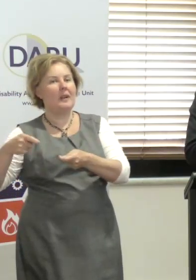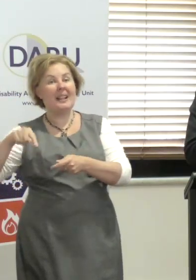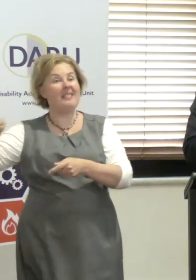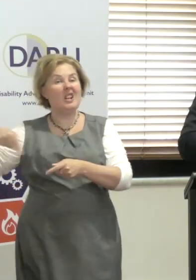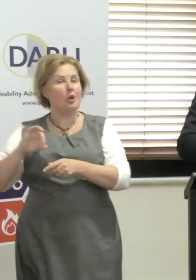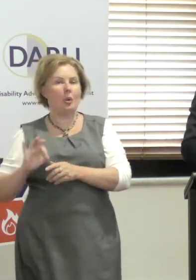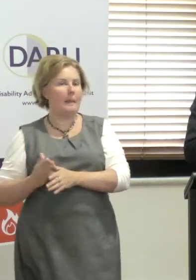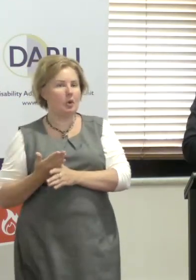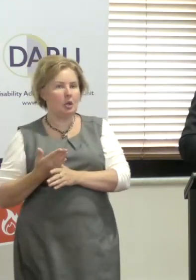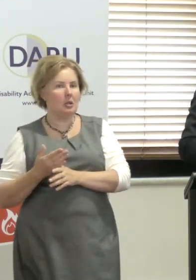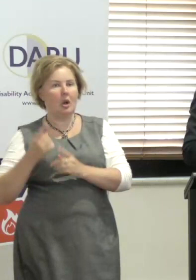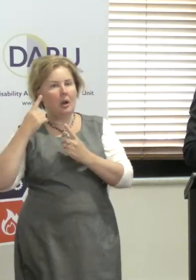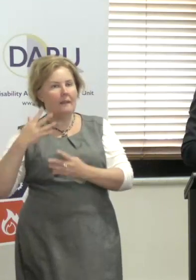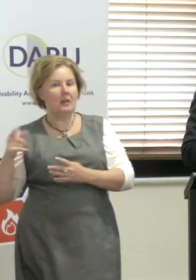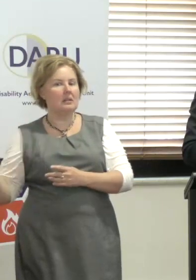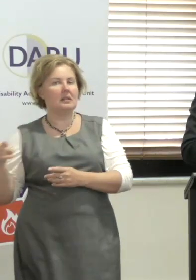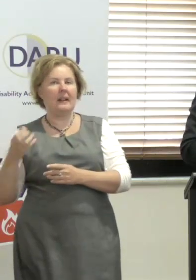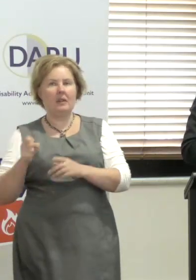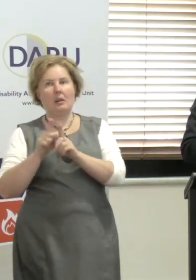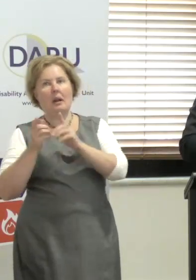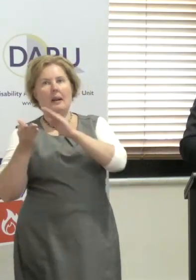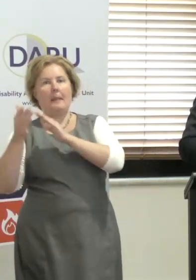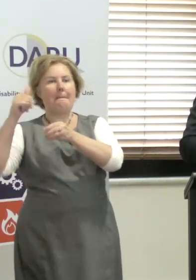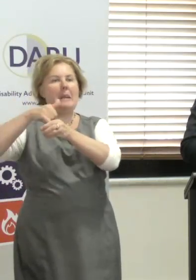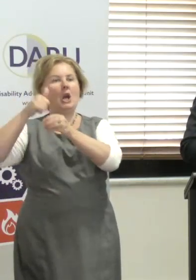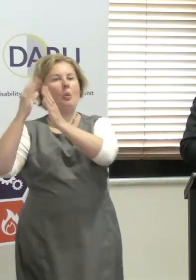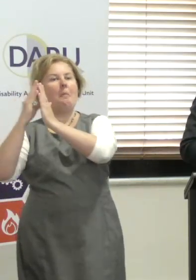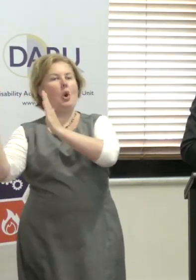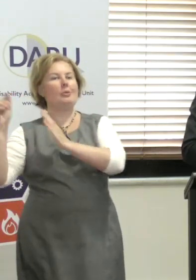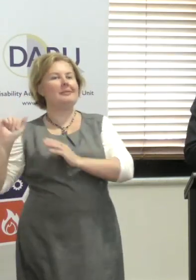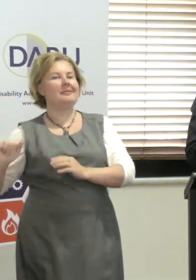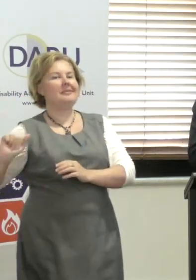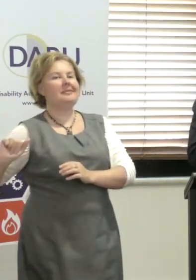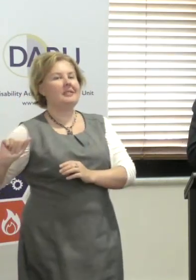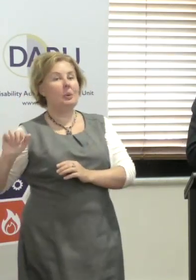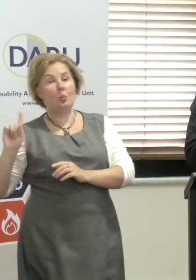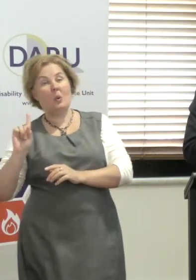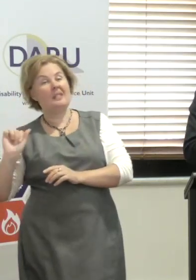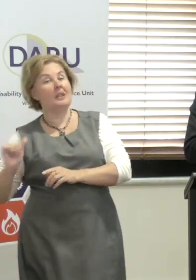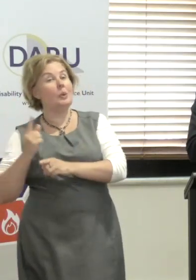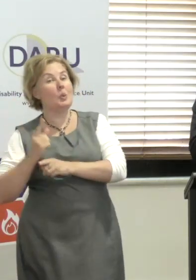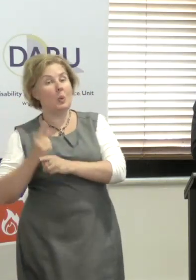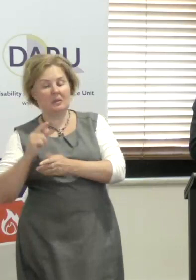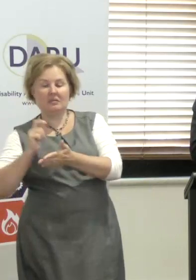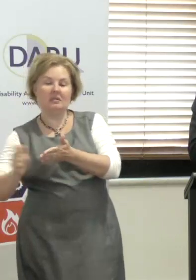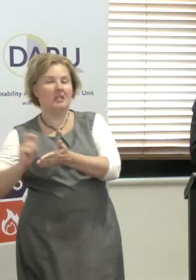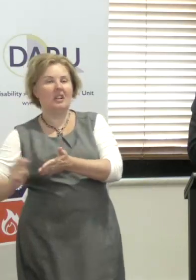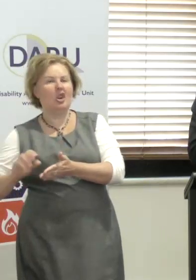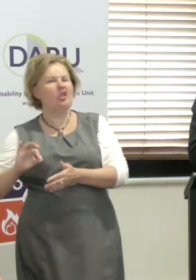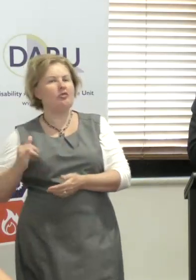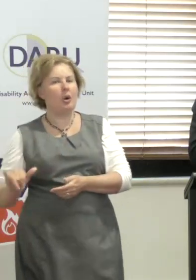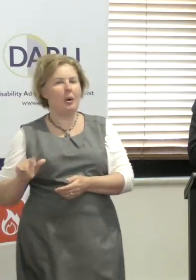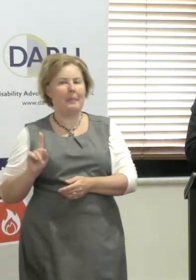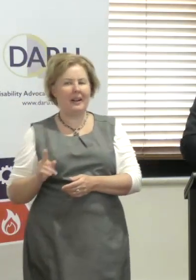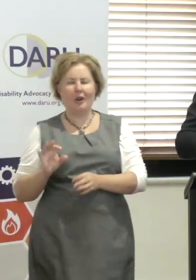Aboriginal and often that sat within that sort of medical model. So what they were talking about, it wasn't wrong, but it fell so far short